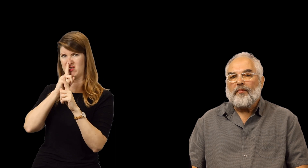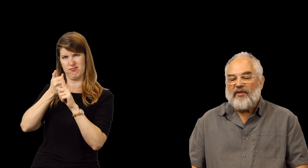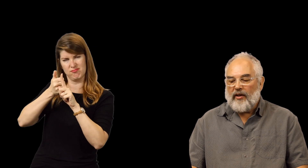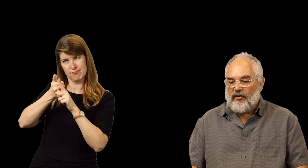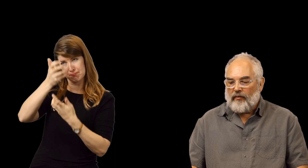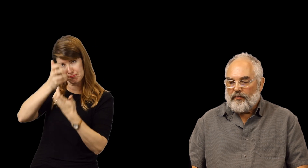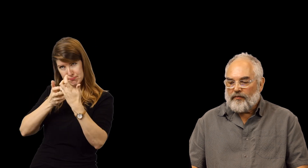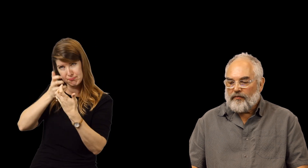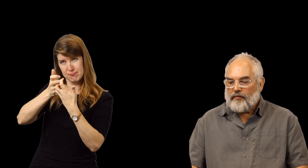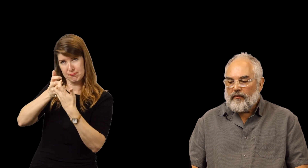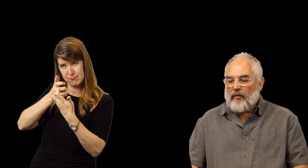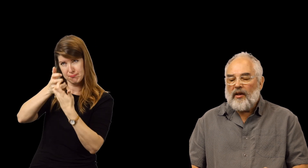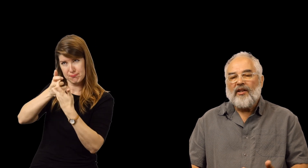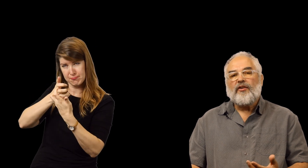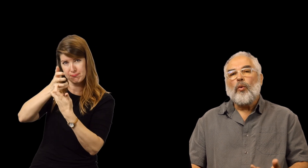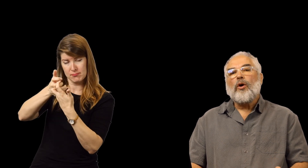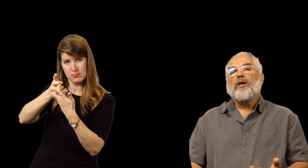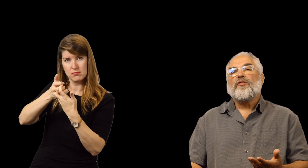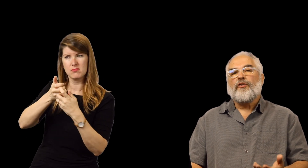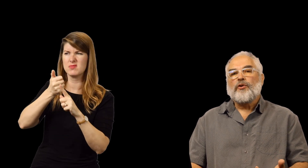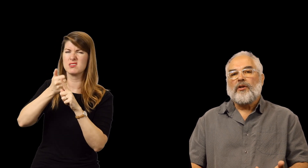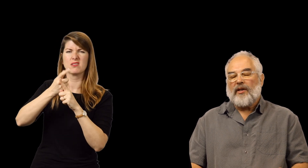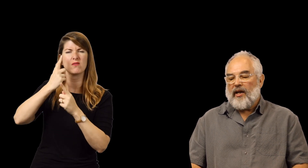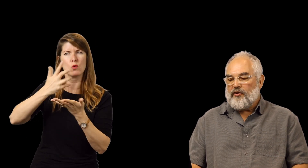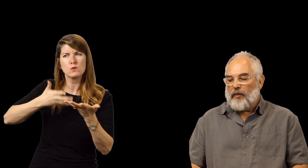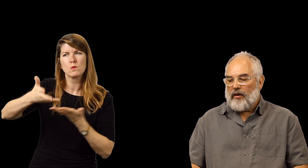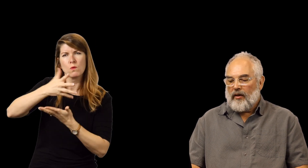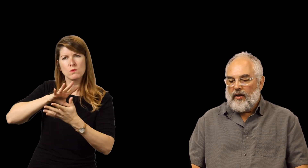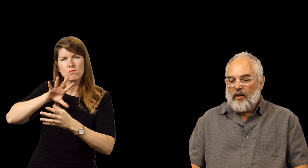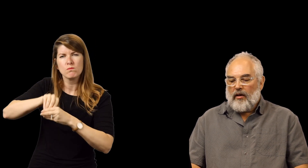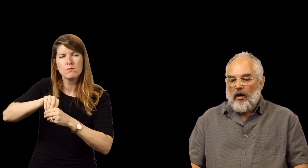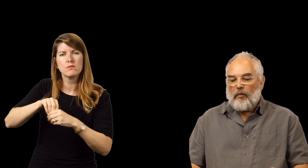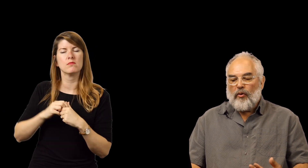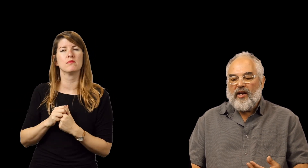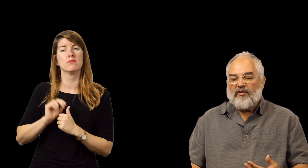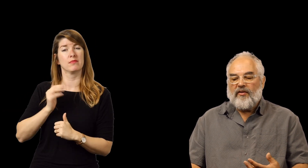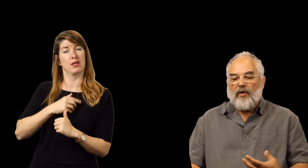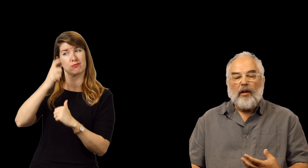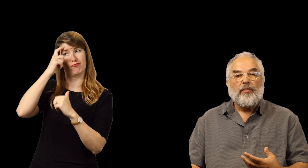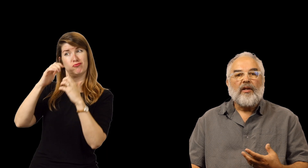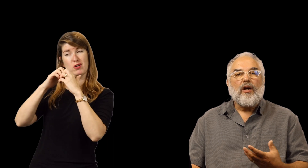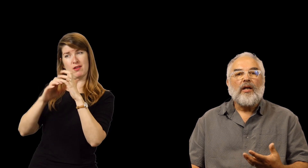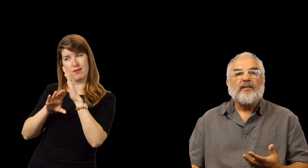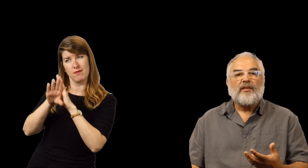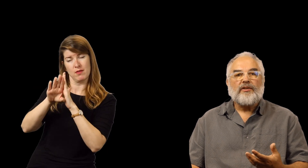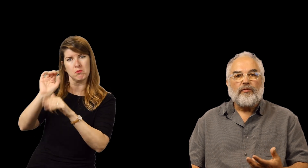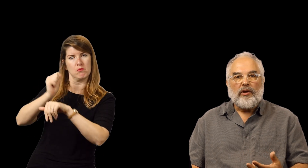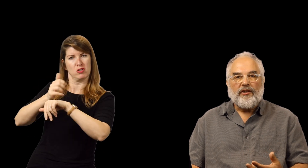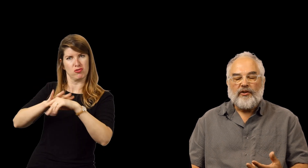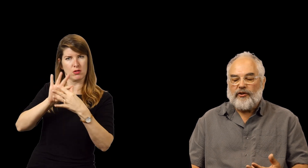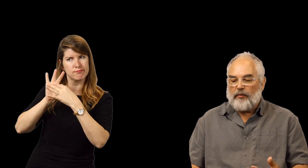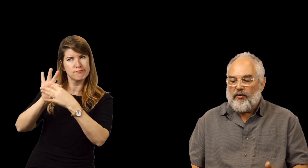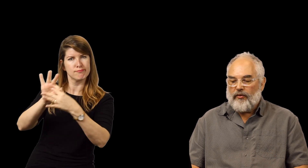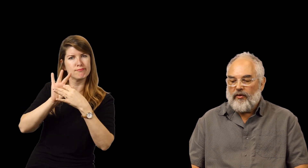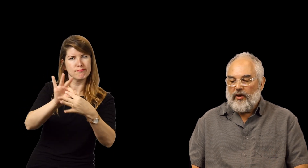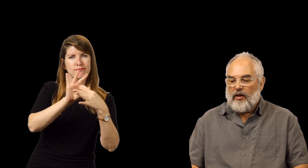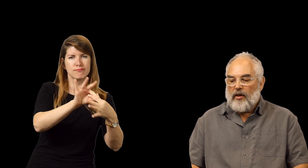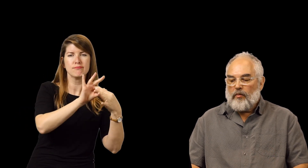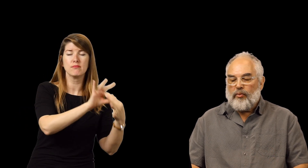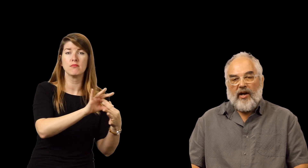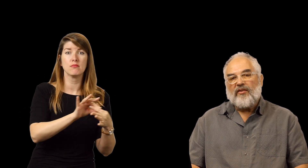of adaptation. It's the organ of social engagement. Our brains develop in the context of